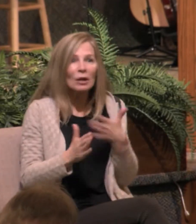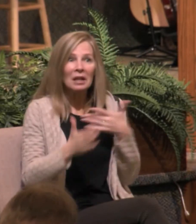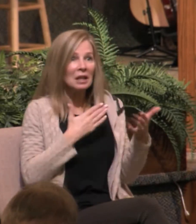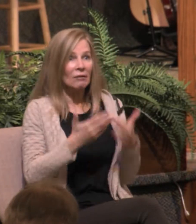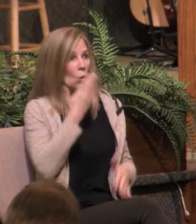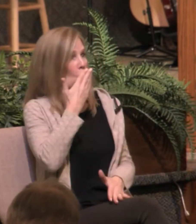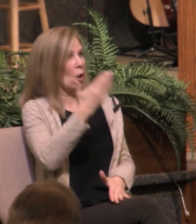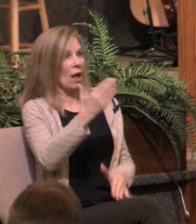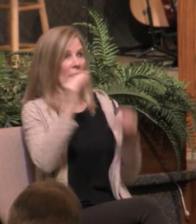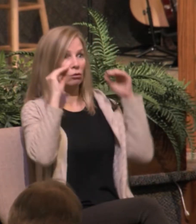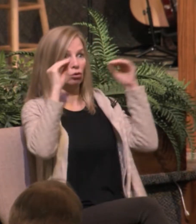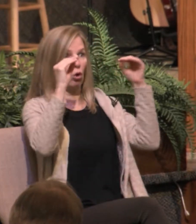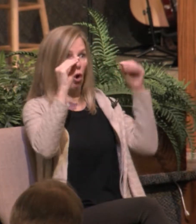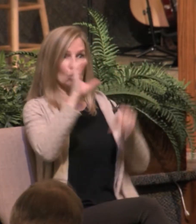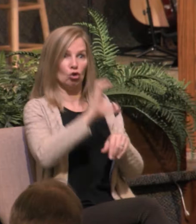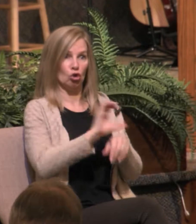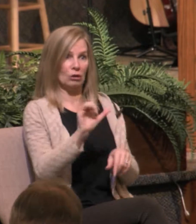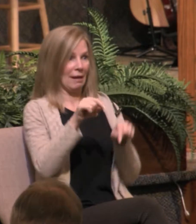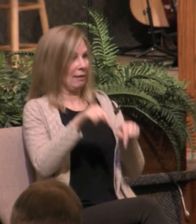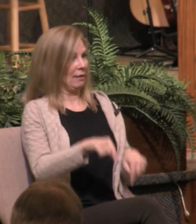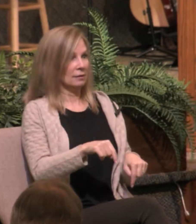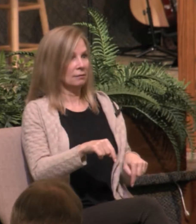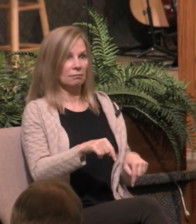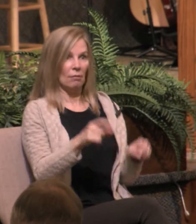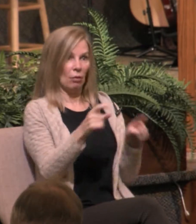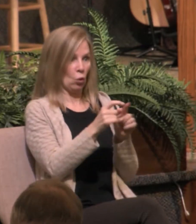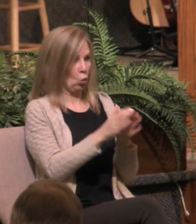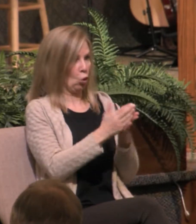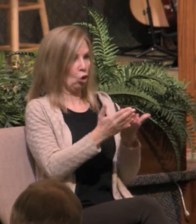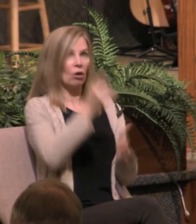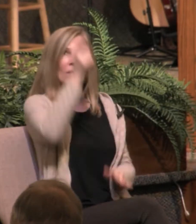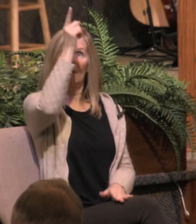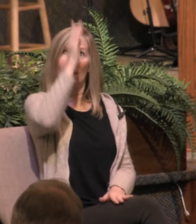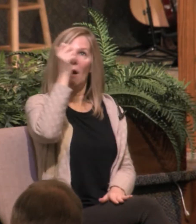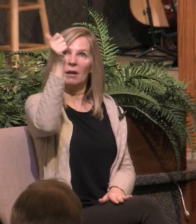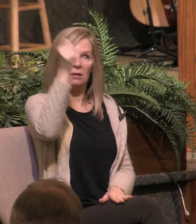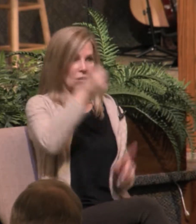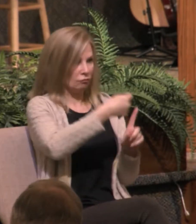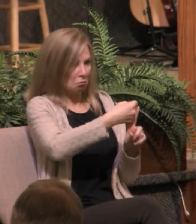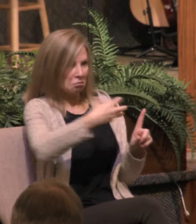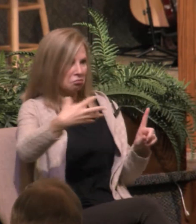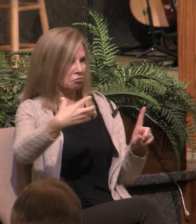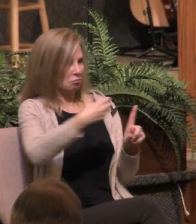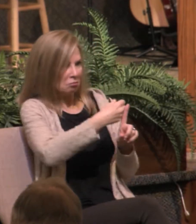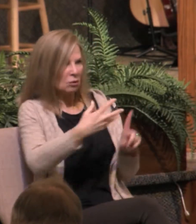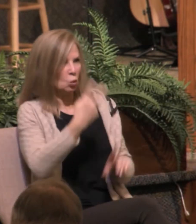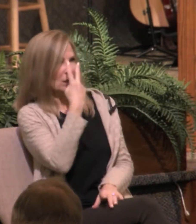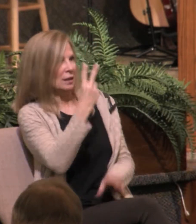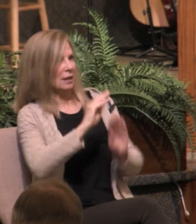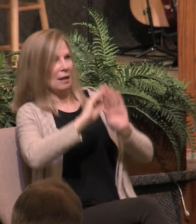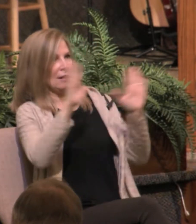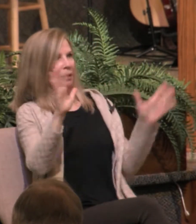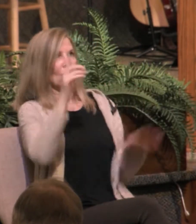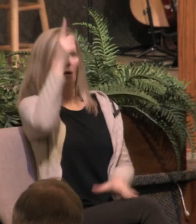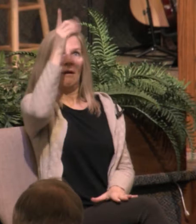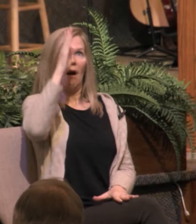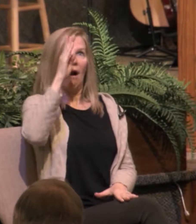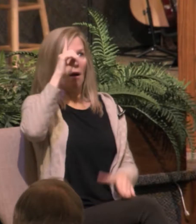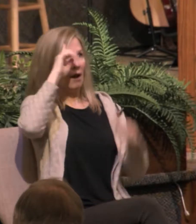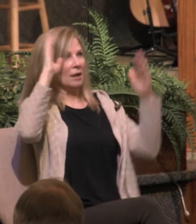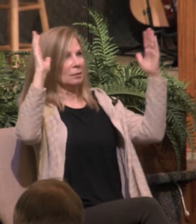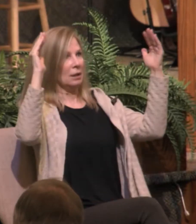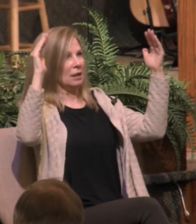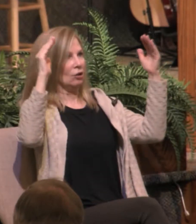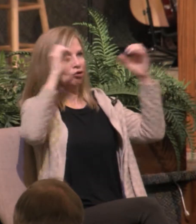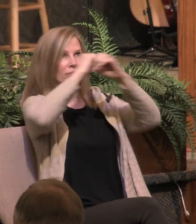church like this where the Word of God isn't being covered over, it's being unfolded for us so that we see clearly God's expectations and yet